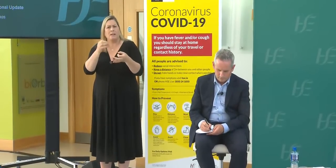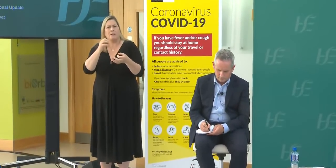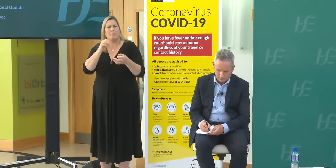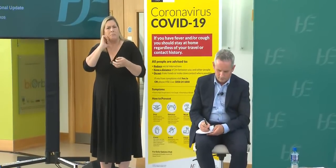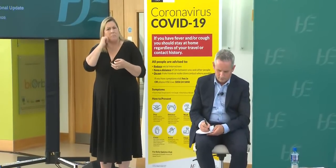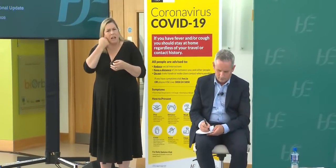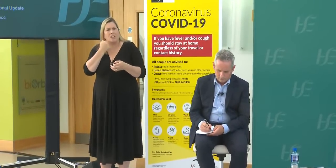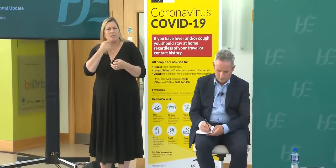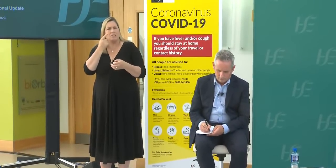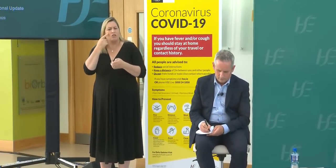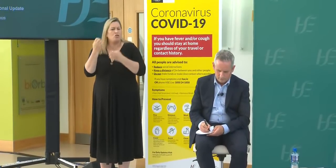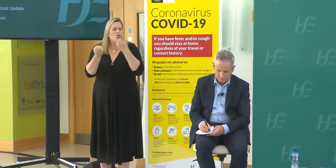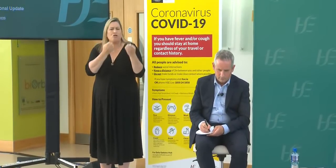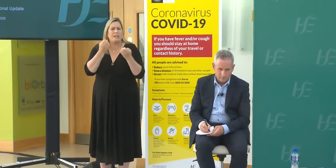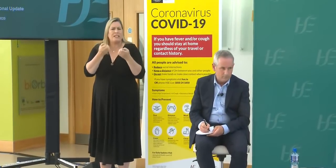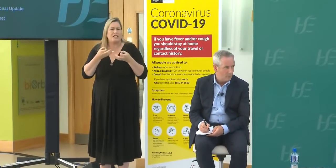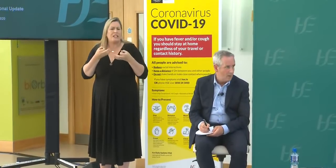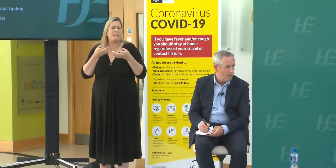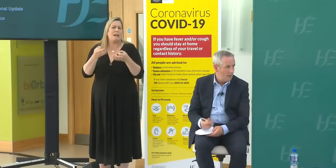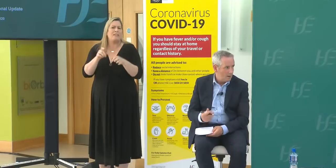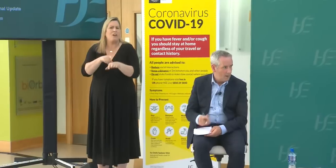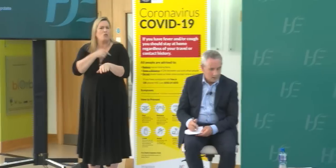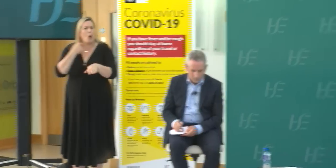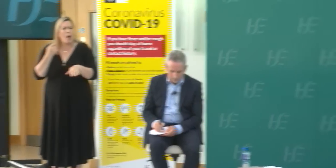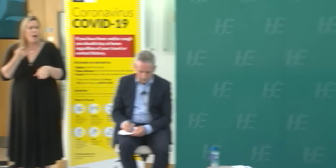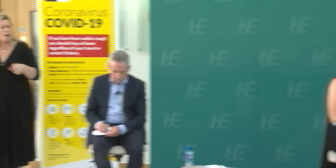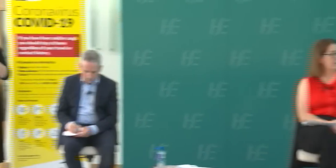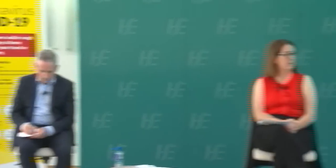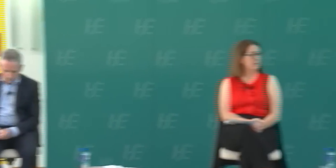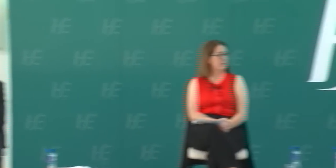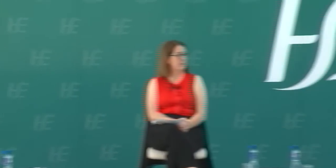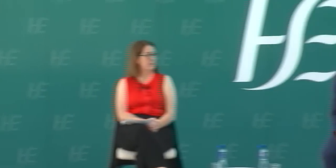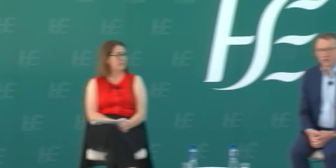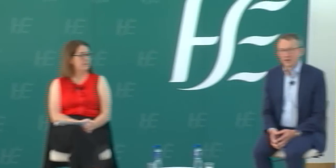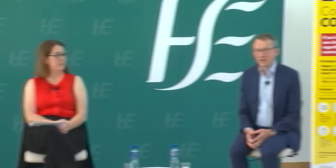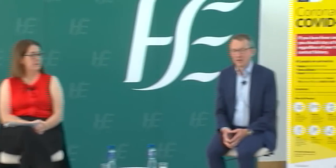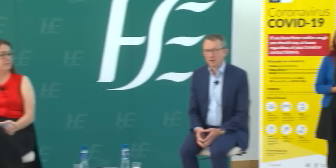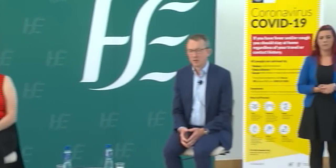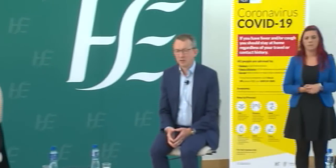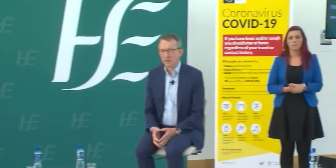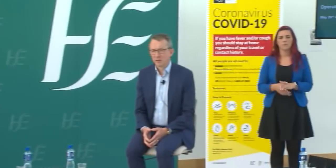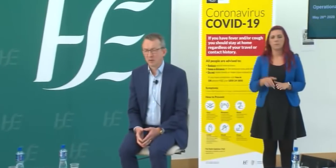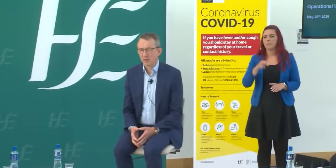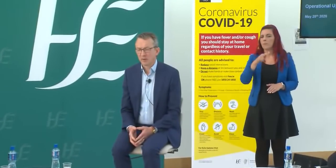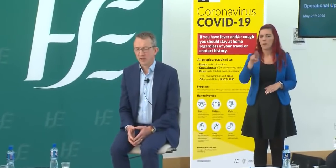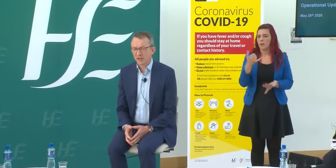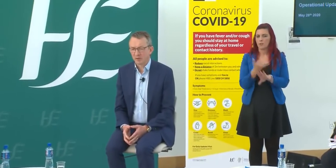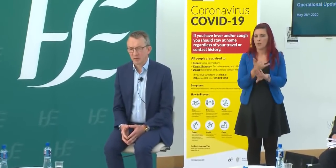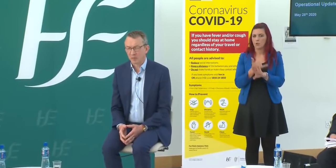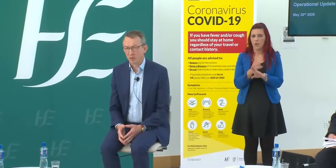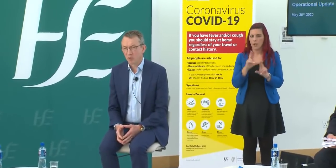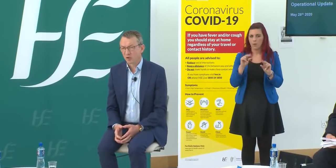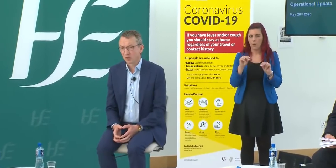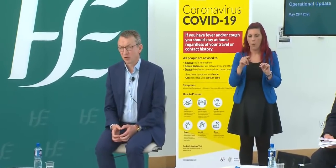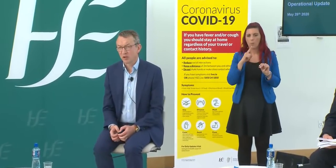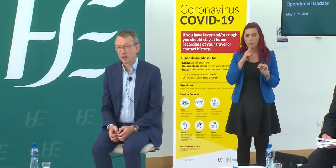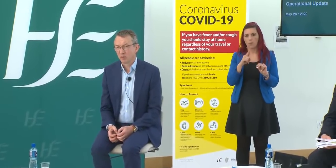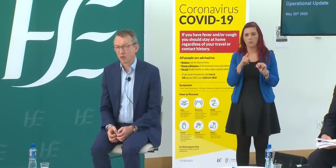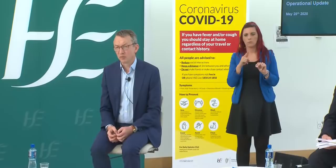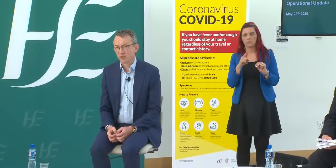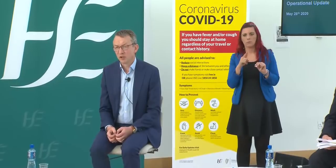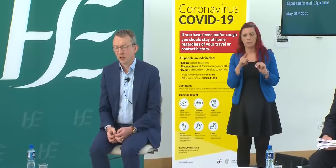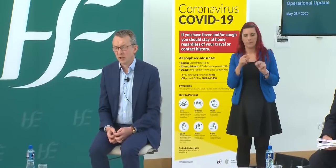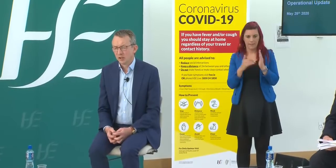being suspended for so long? Colin? We haven't yet quantified. Clearly, we have an idea of the performance of our